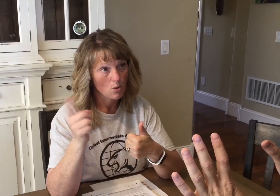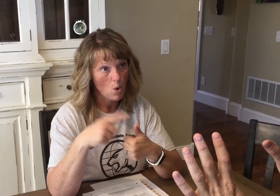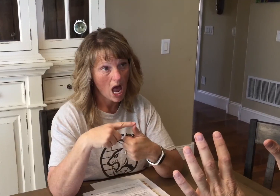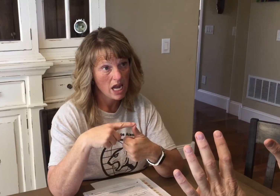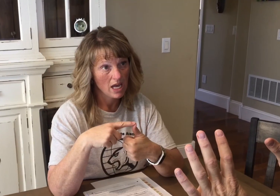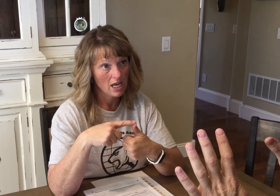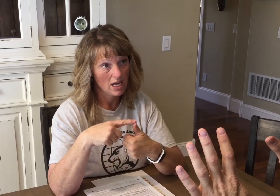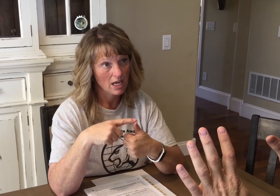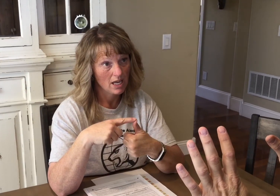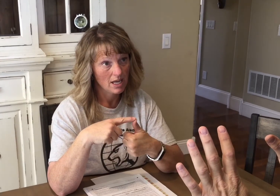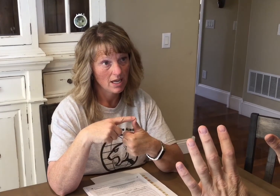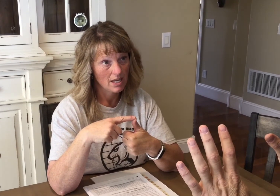1.